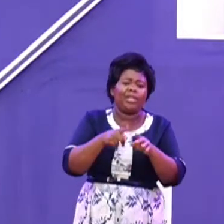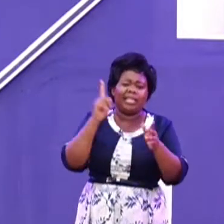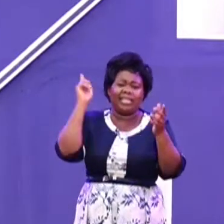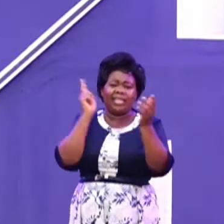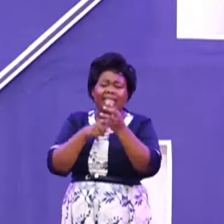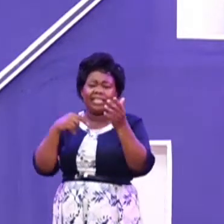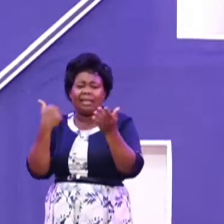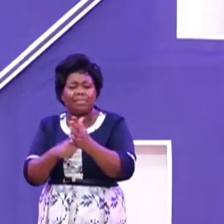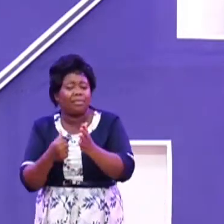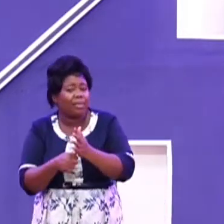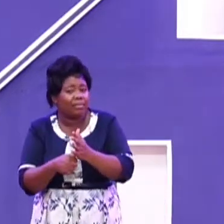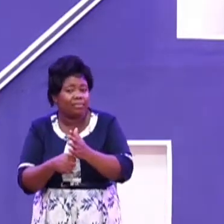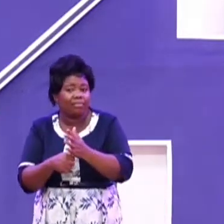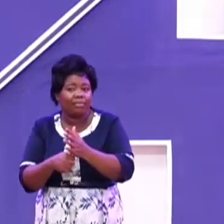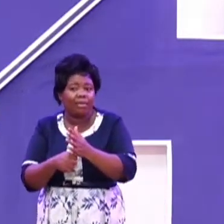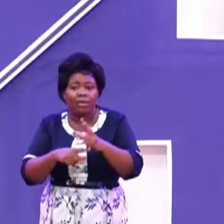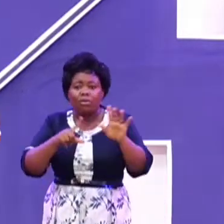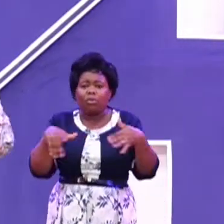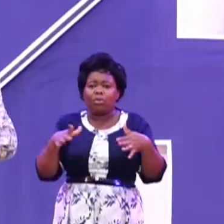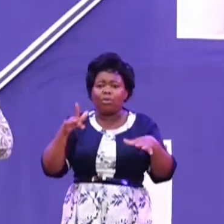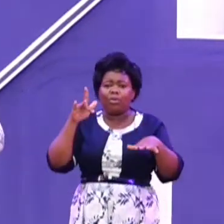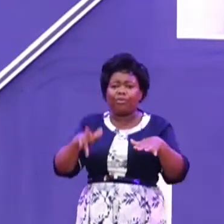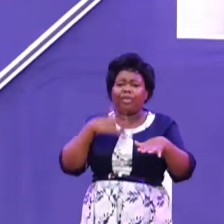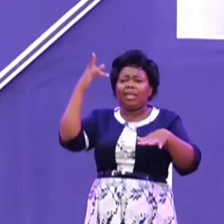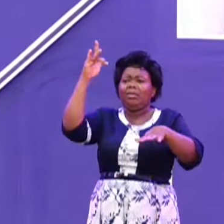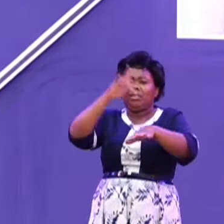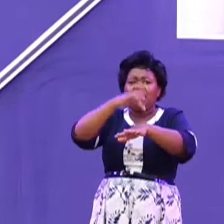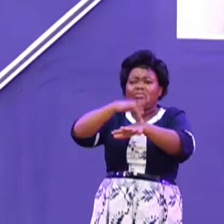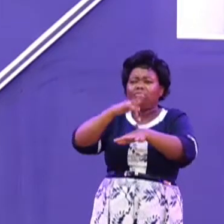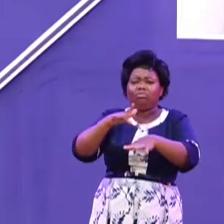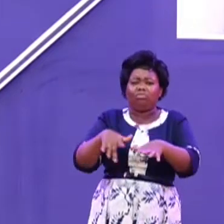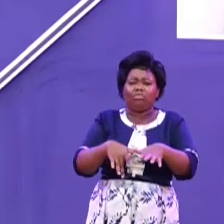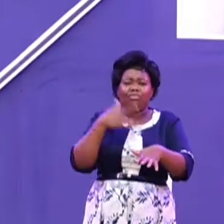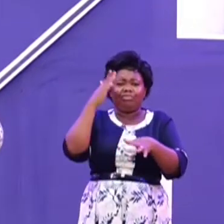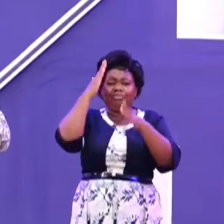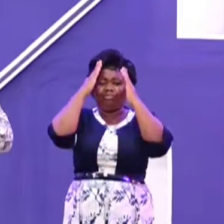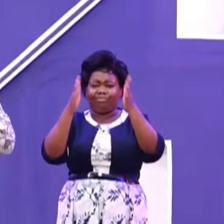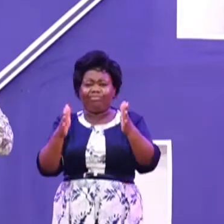that when they have got a problem, we are all concerned.